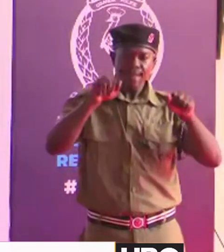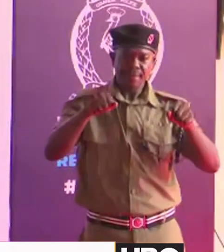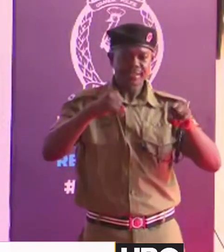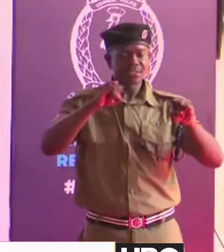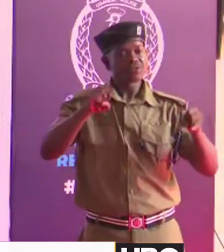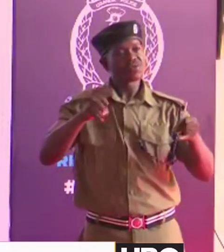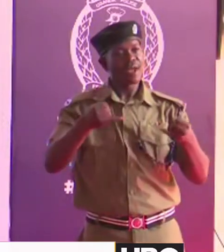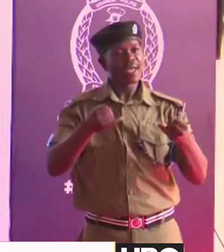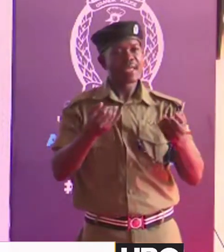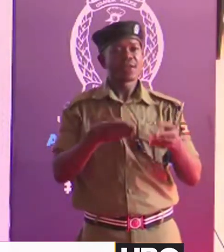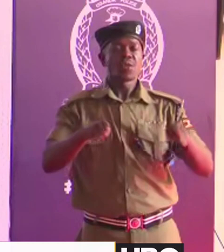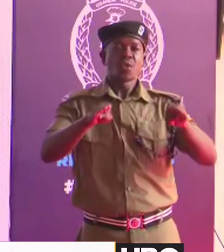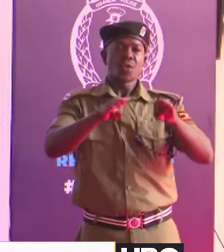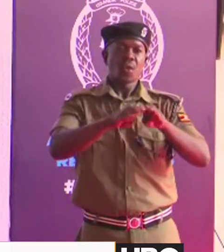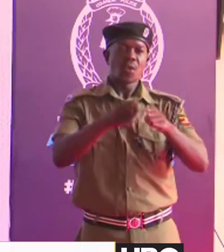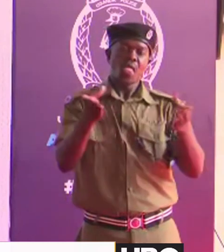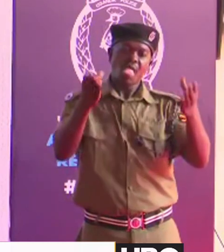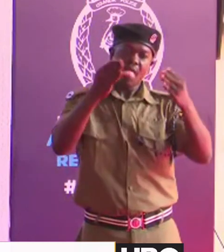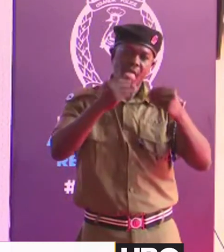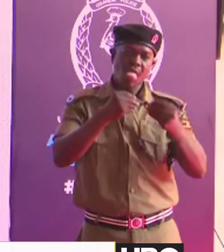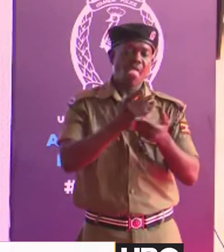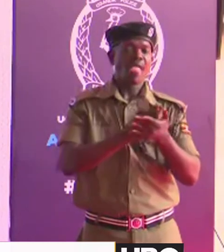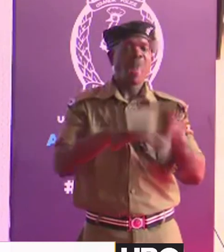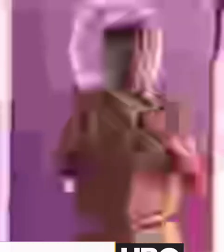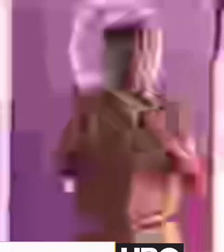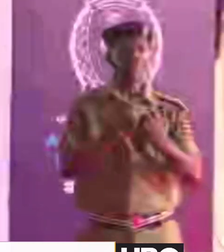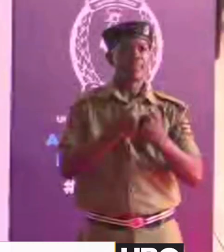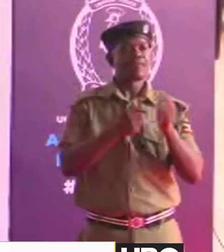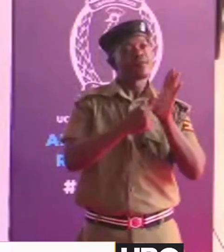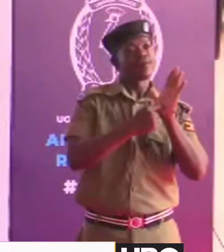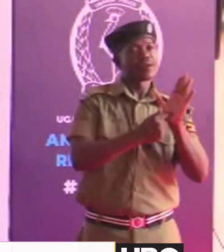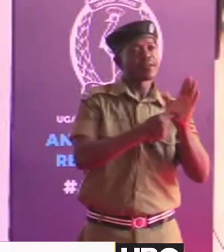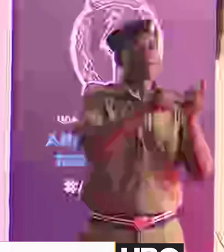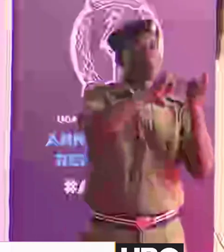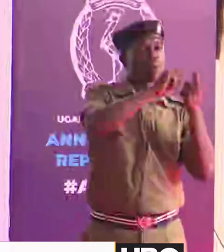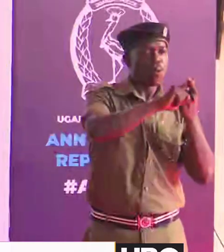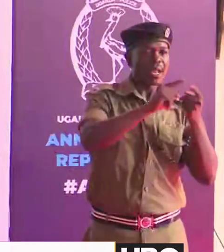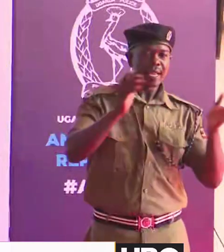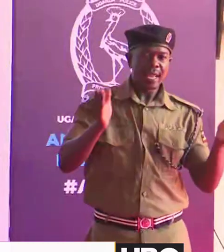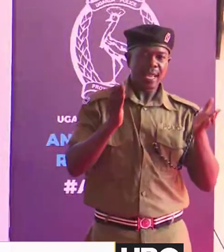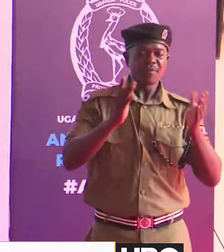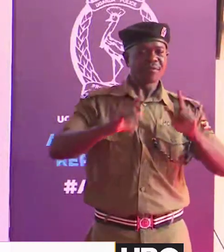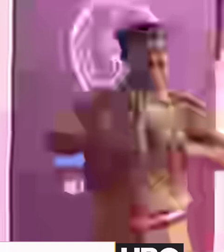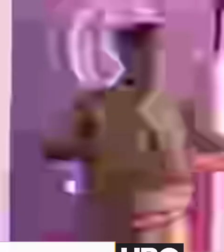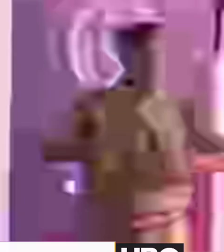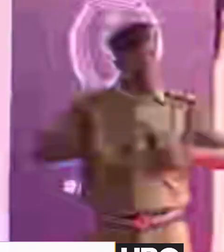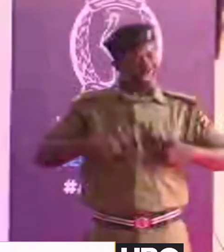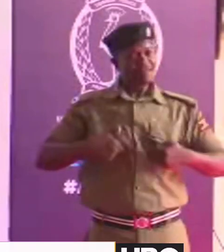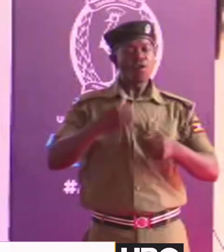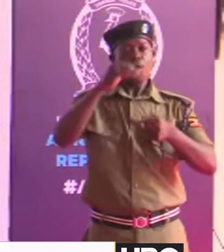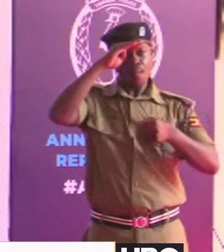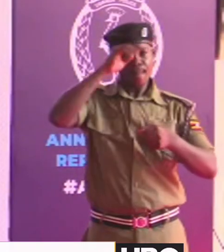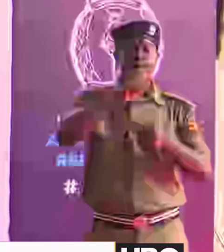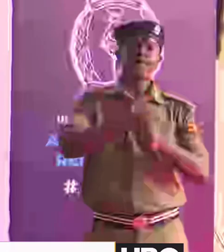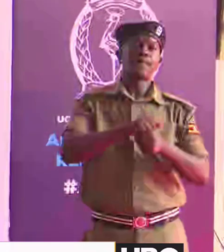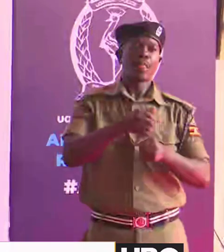following: improving the general welfare of the personnel, conducting specialized trainings, carrying out